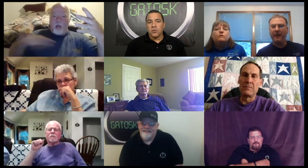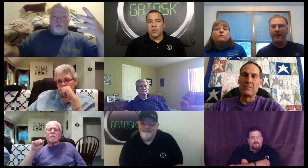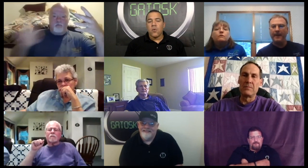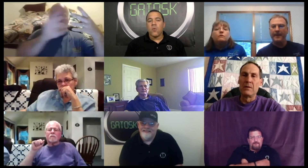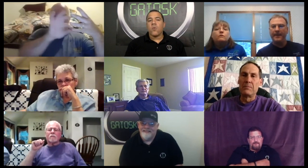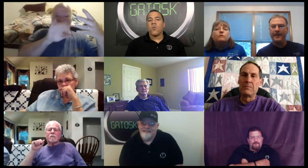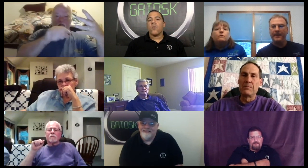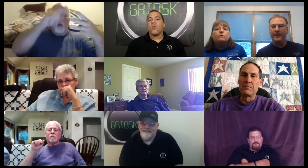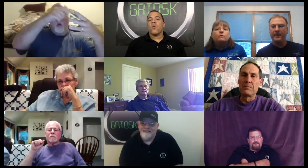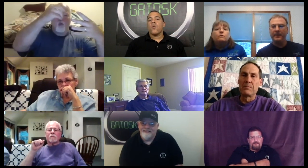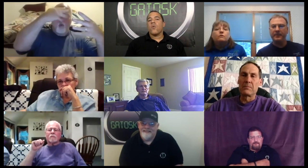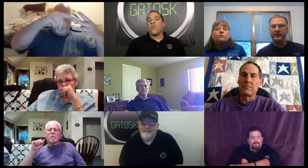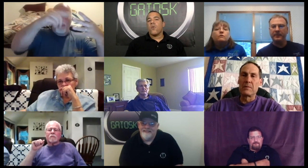prefer.